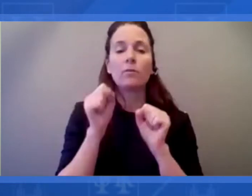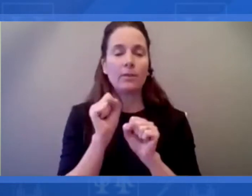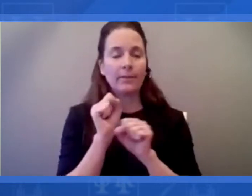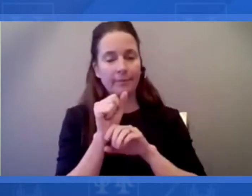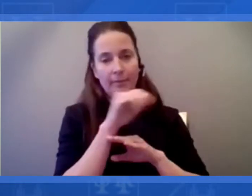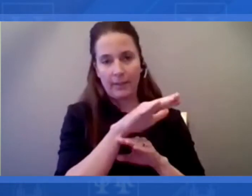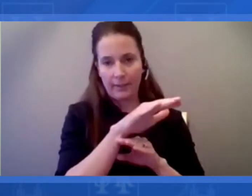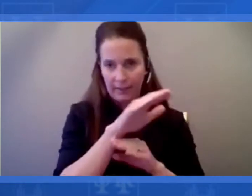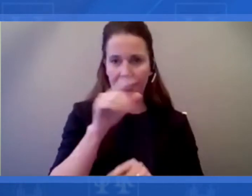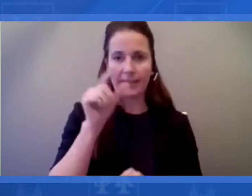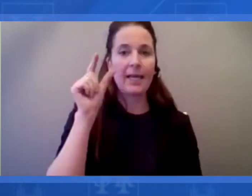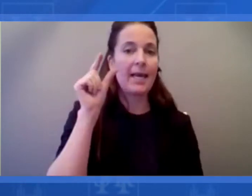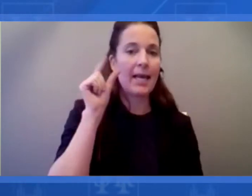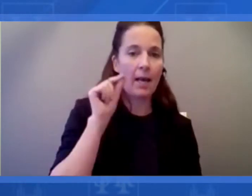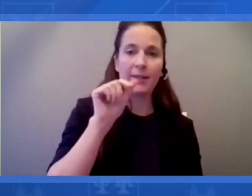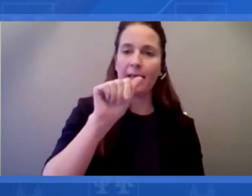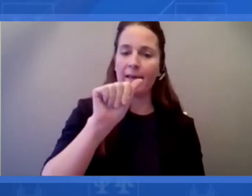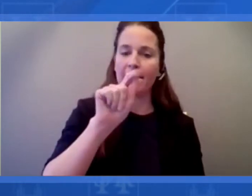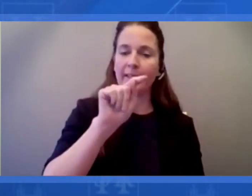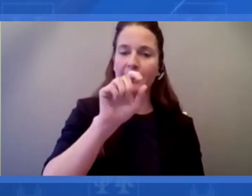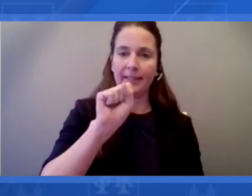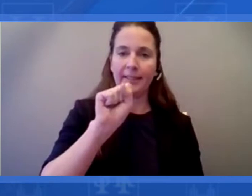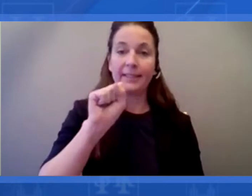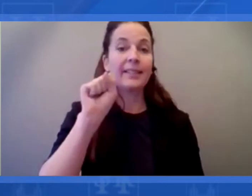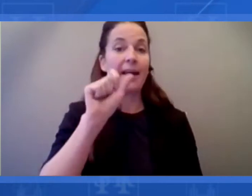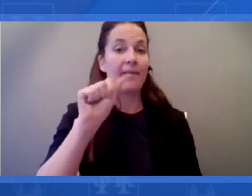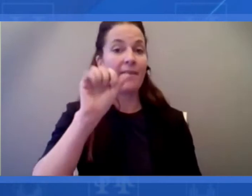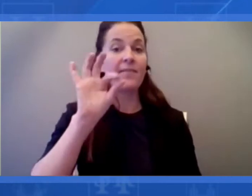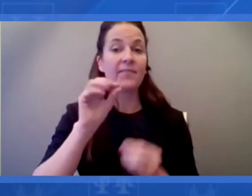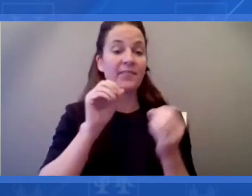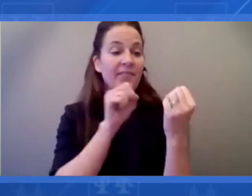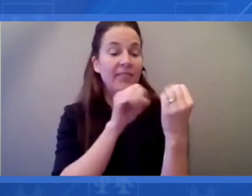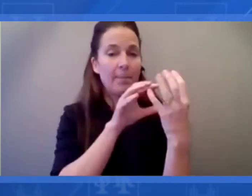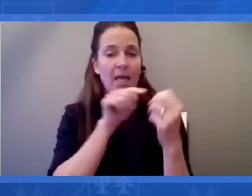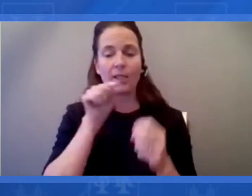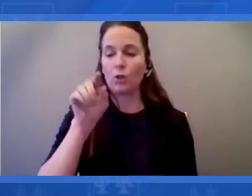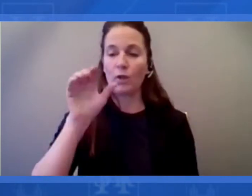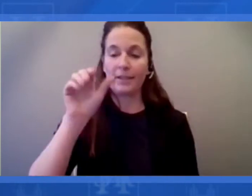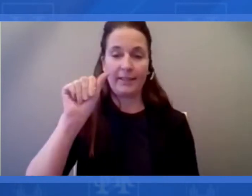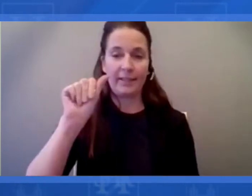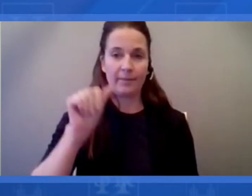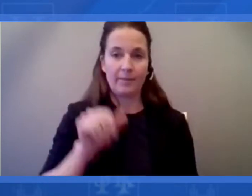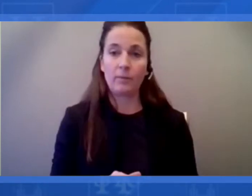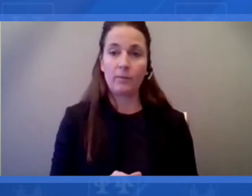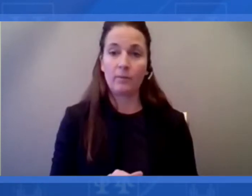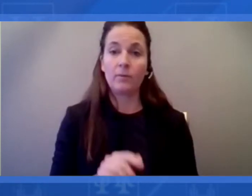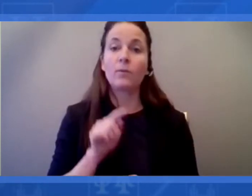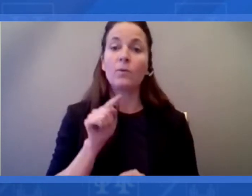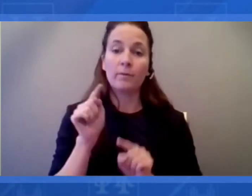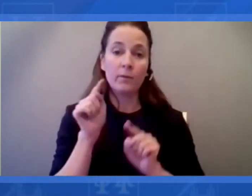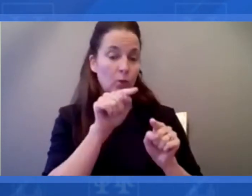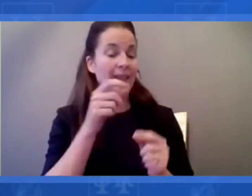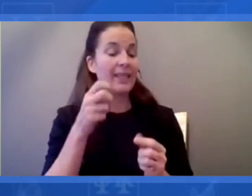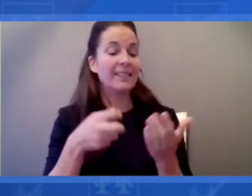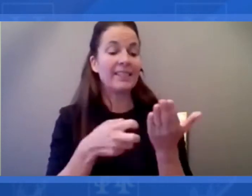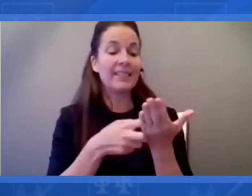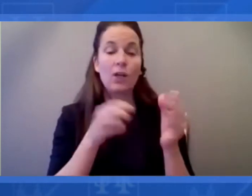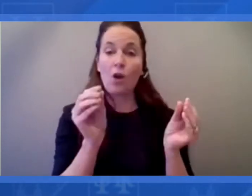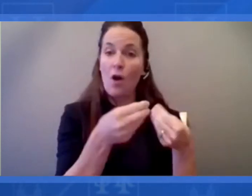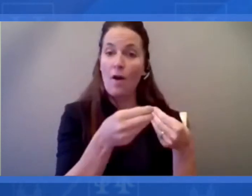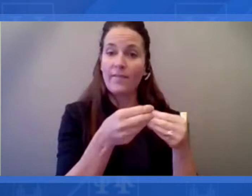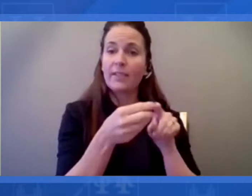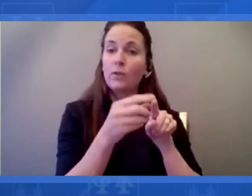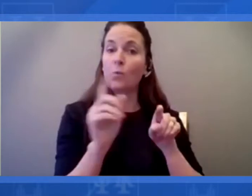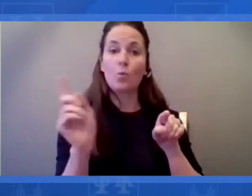ats@hamilton.ca. There are comment cards and surveys available at the HSR ticket office. This is located at the Hamilton GO